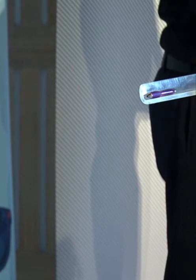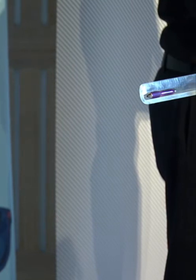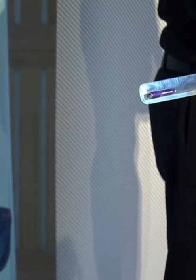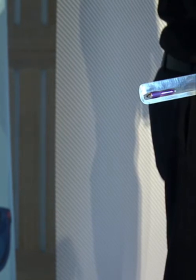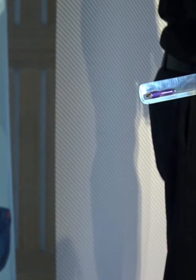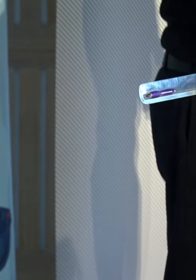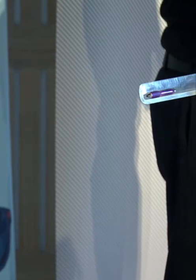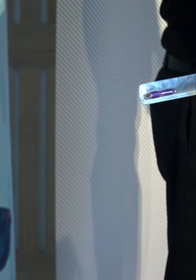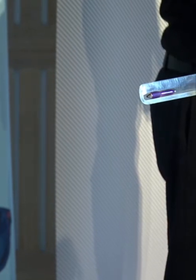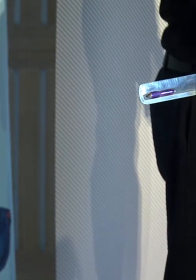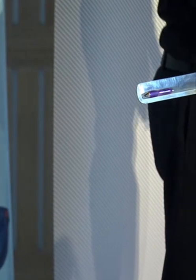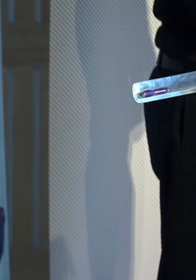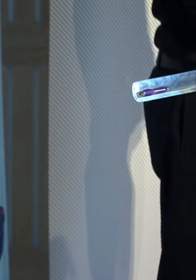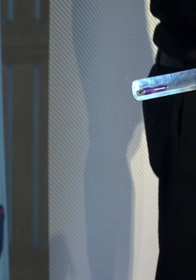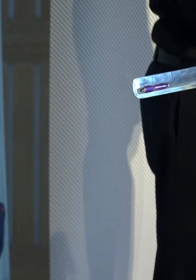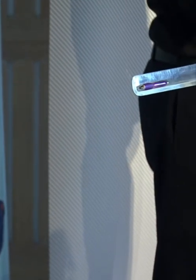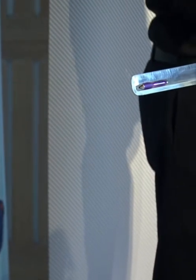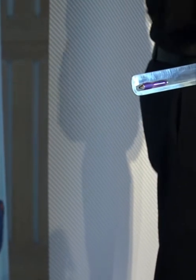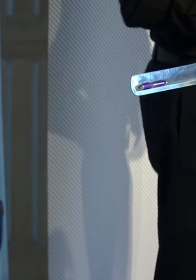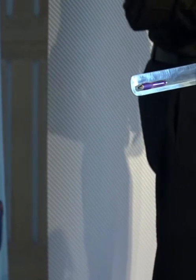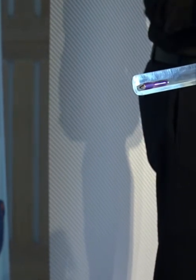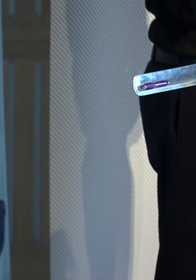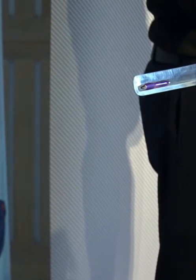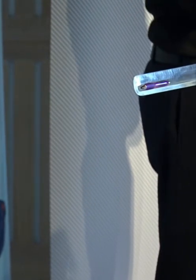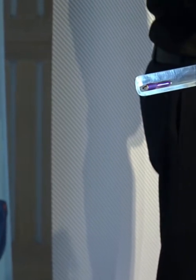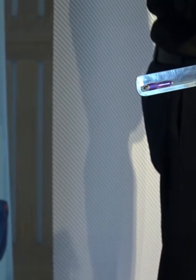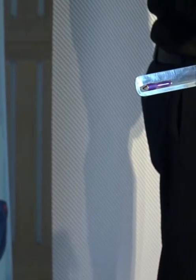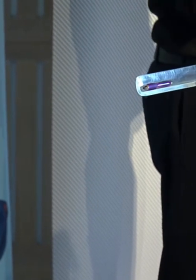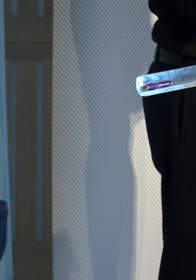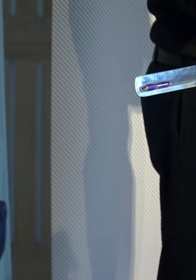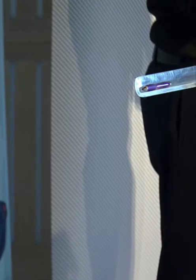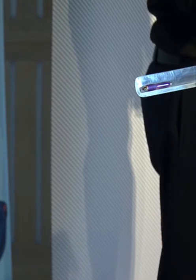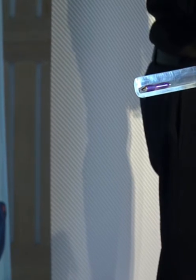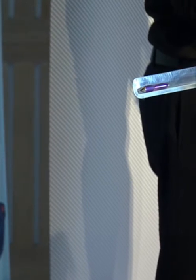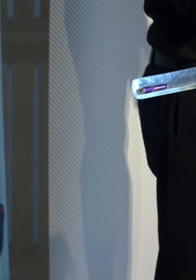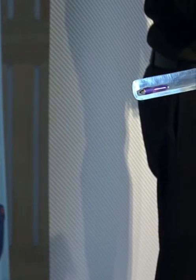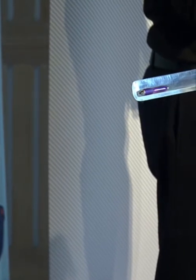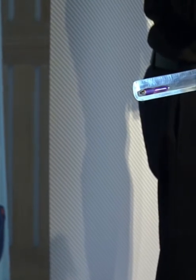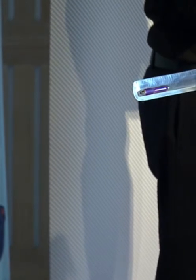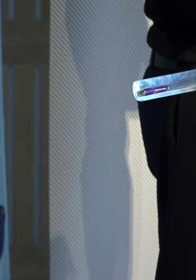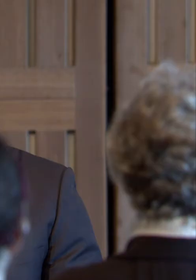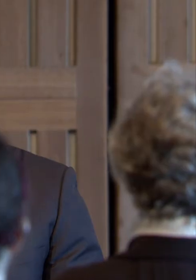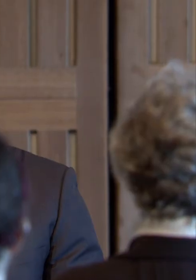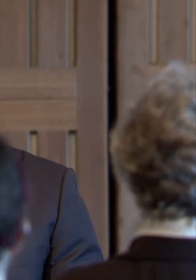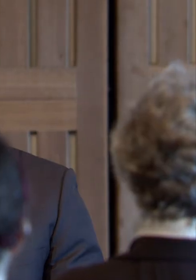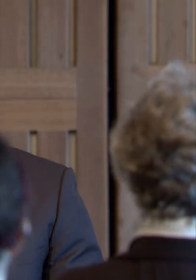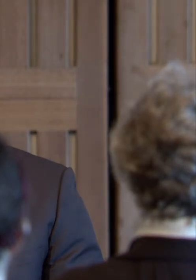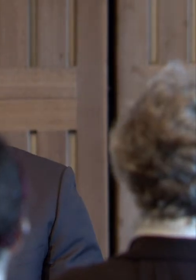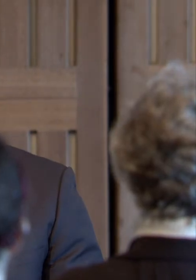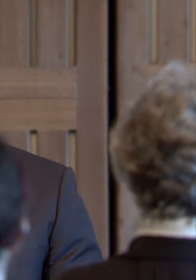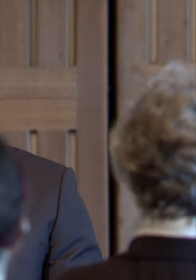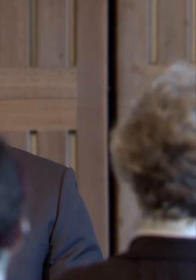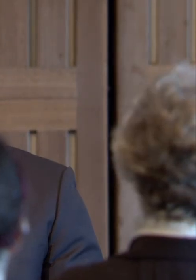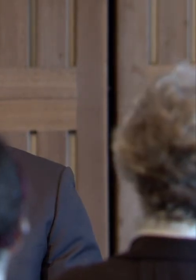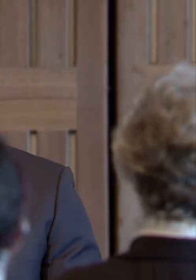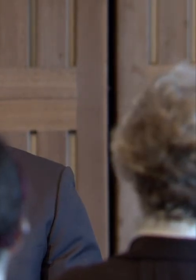distinguished guests, ladies and gentlemen. Welcome to the launch of Online Inclusion, or otherwise known as OI, an